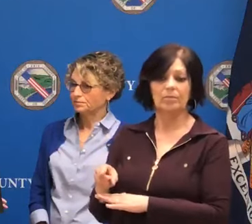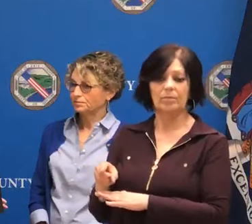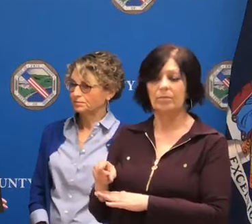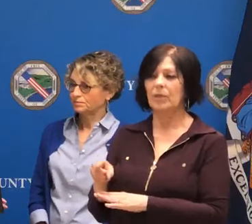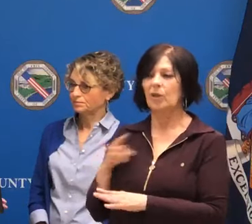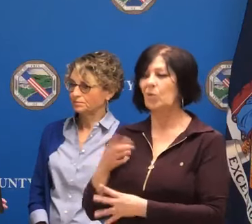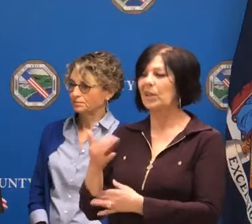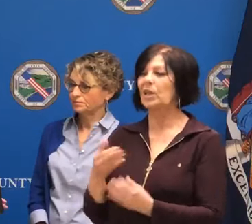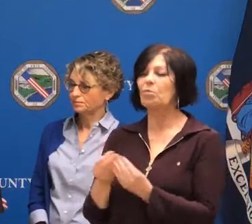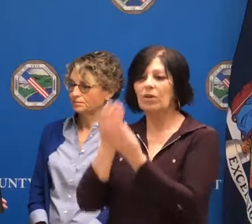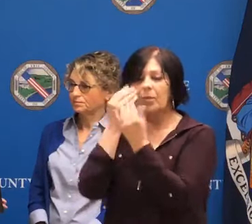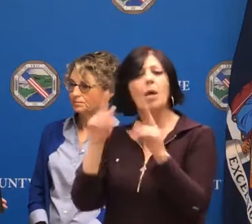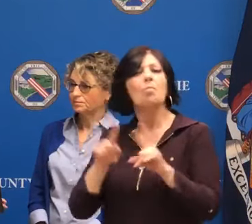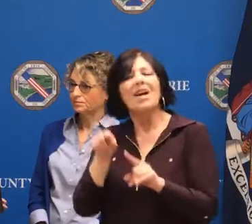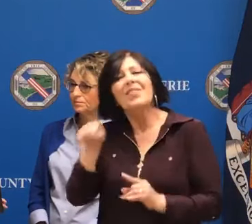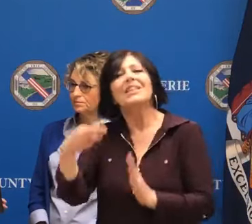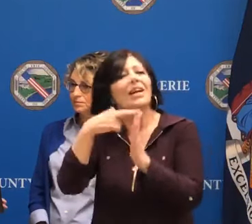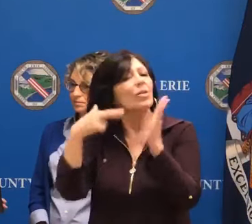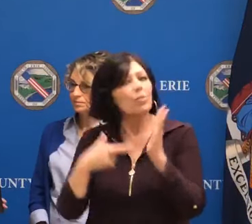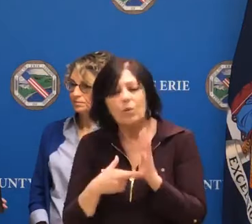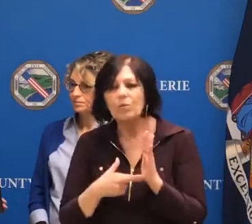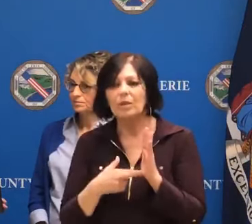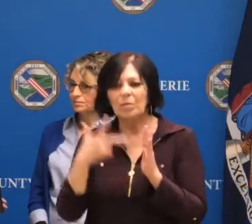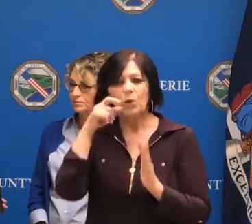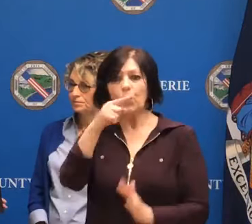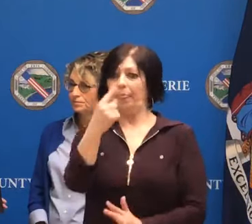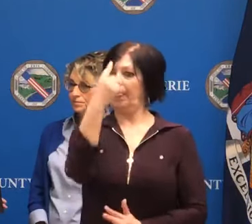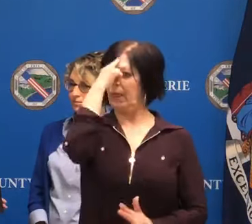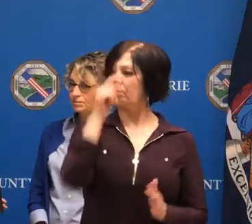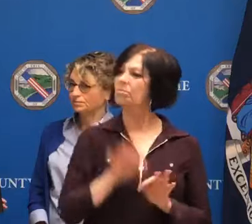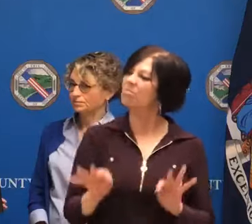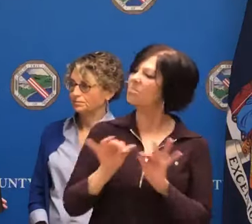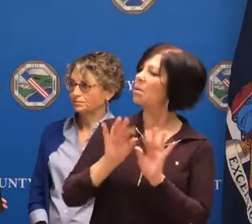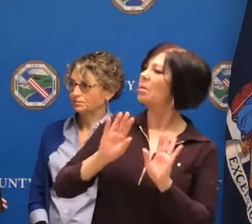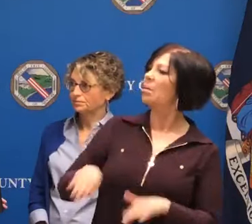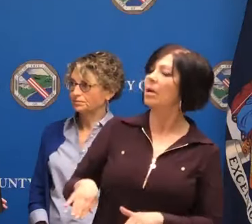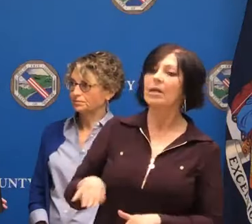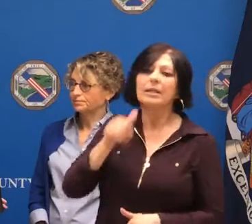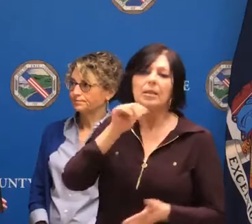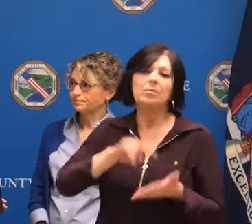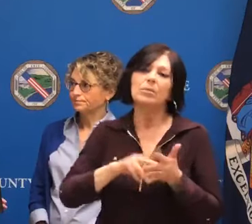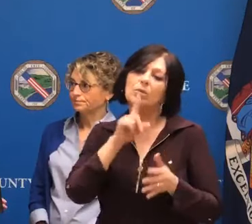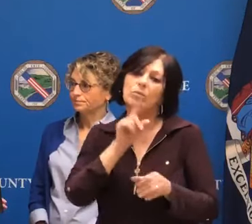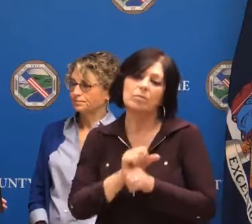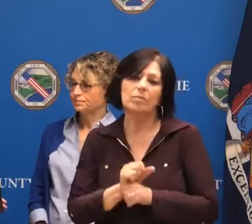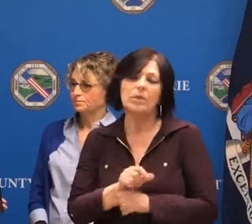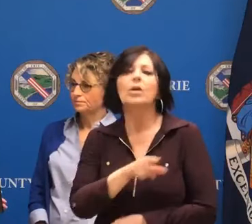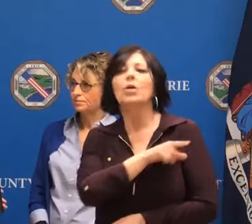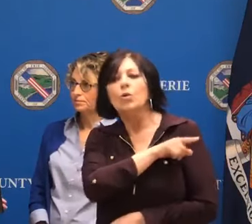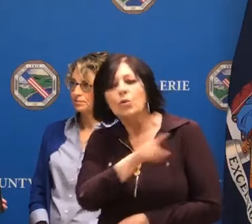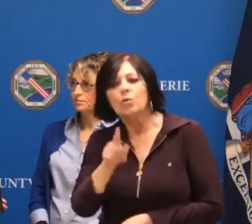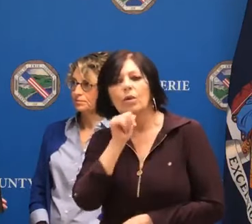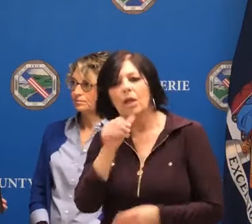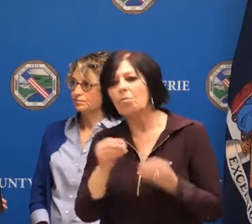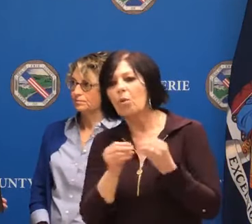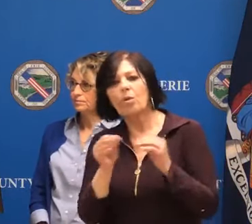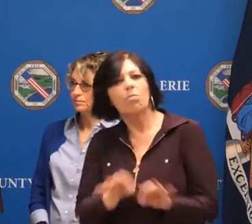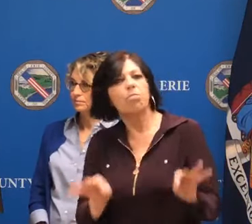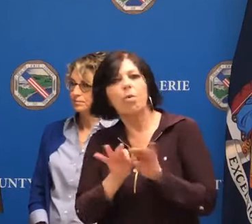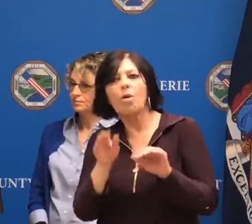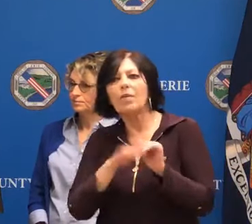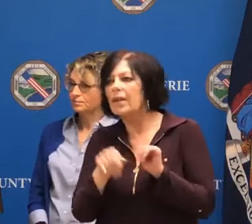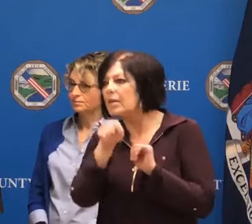more information on that. But these are the rules, folks. Just because you think you're important doesn't make you important. You're not more important than anyone else.